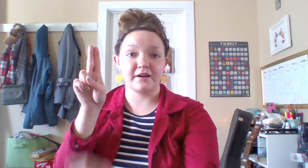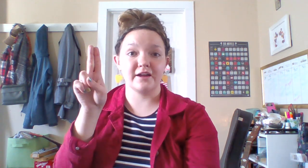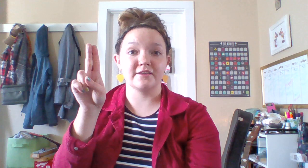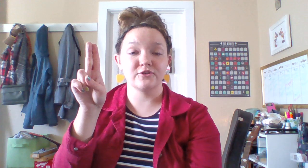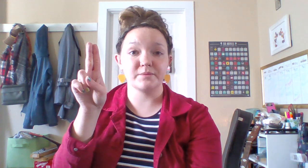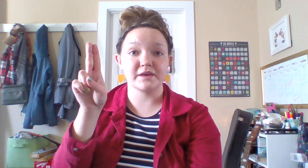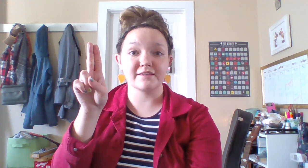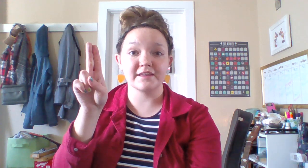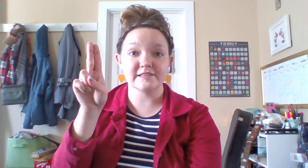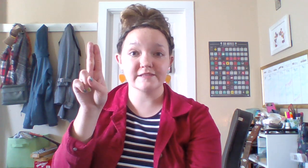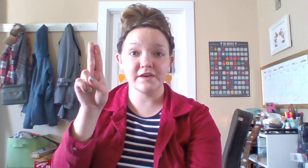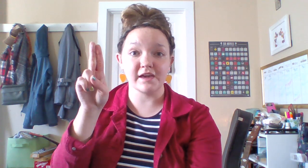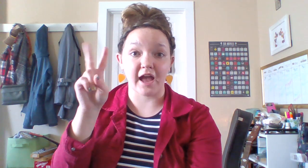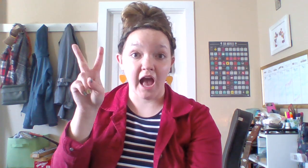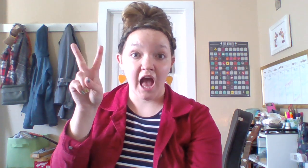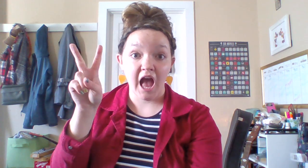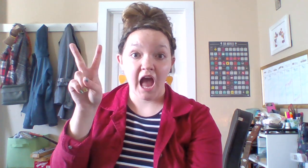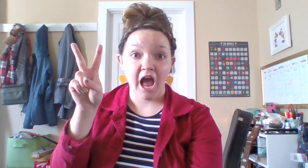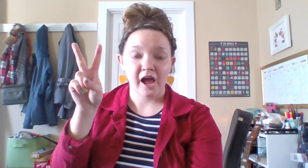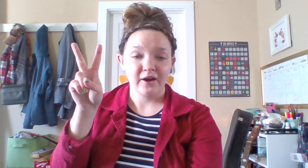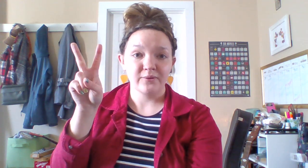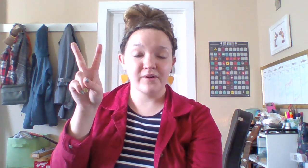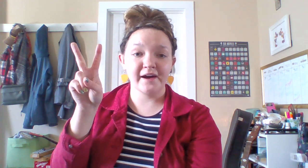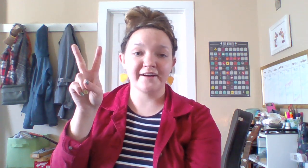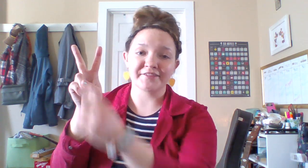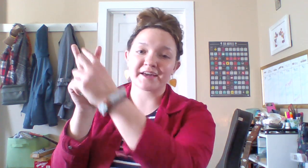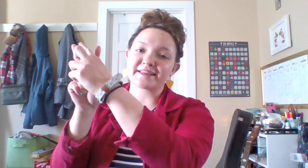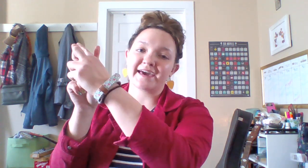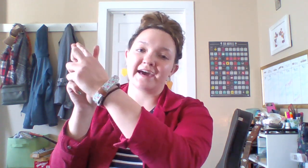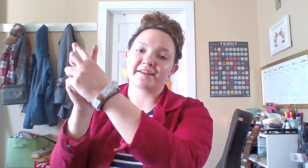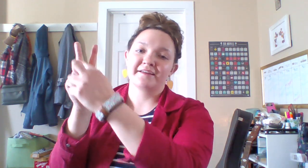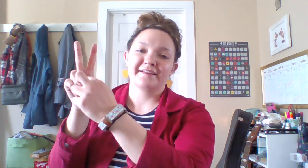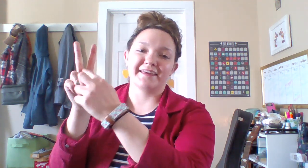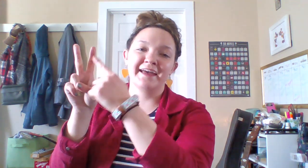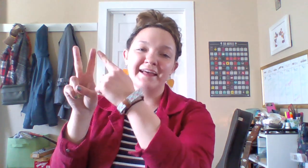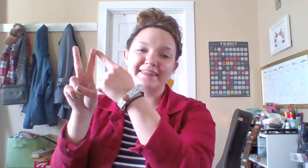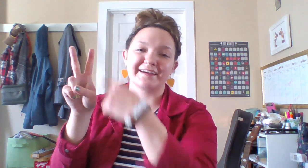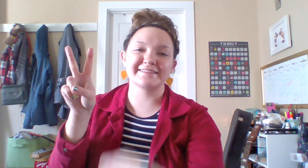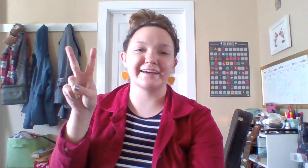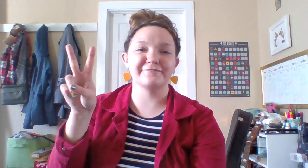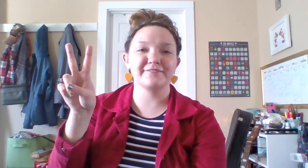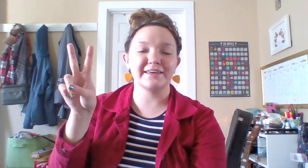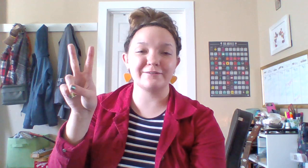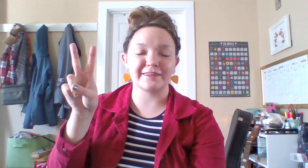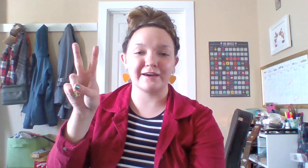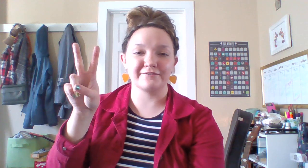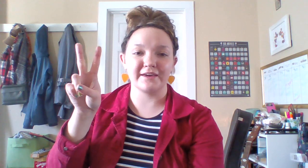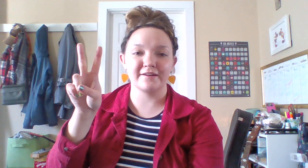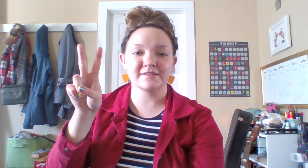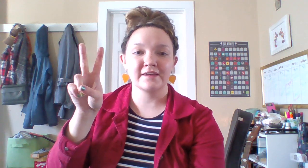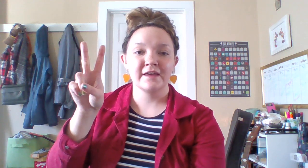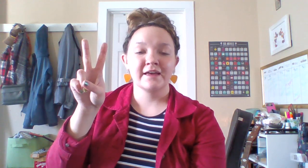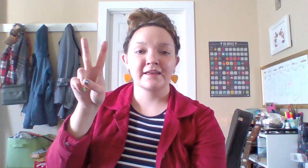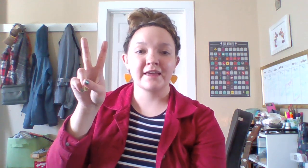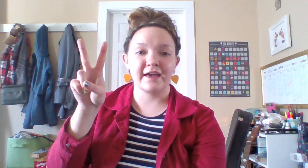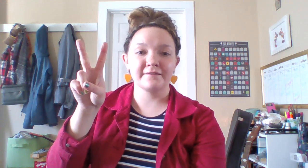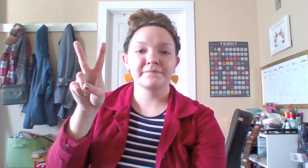on U, because this is V. Wow, look at that. There's our V with our fingers. Okay,